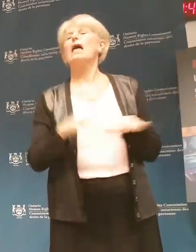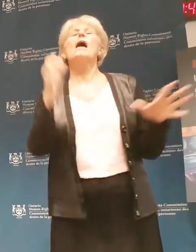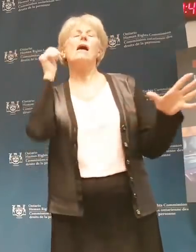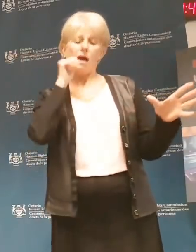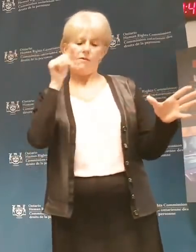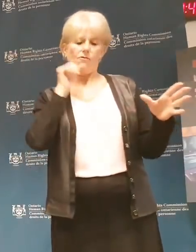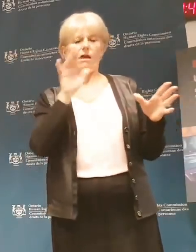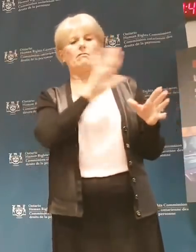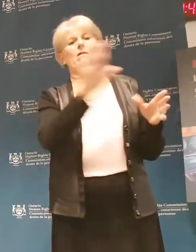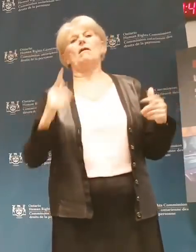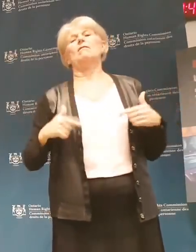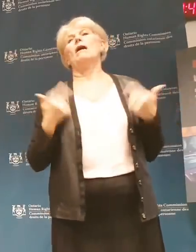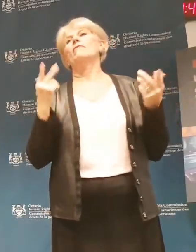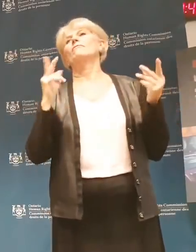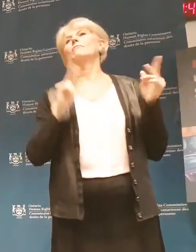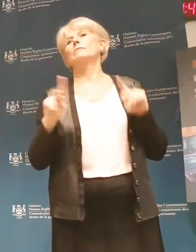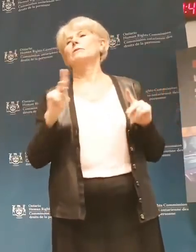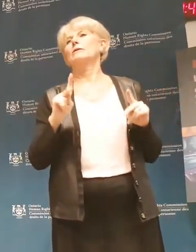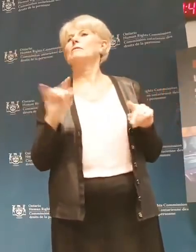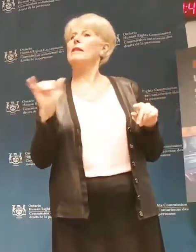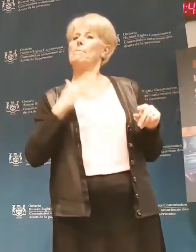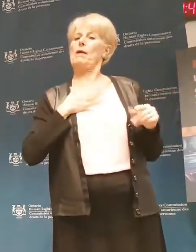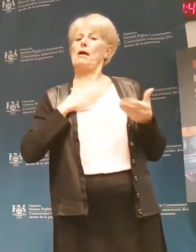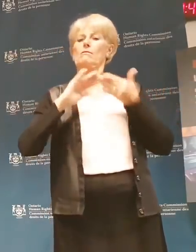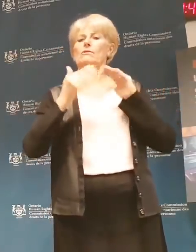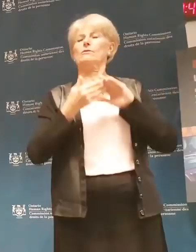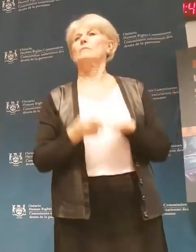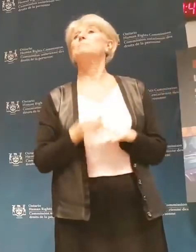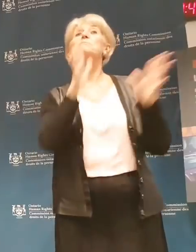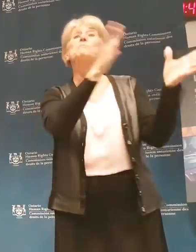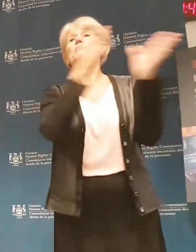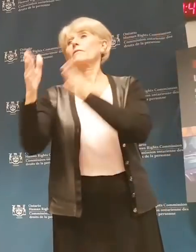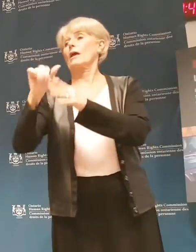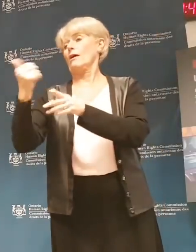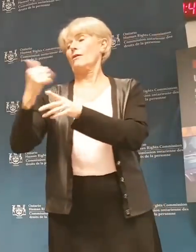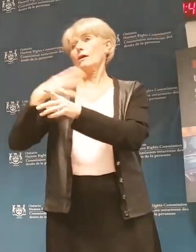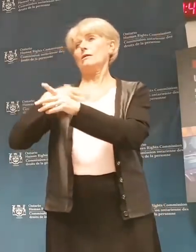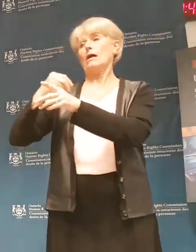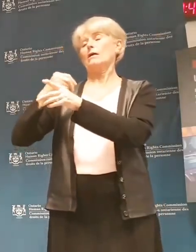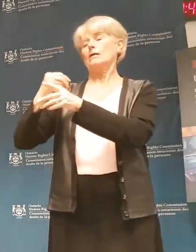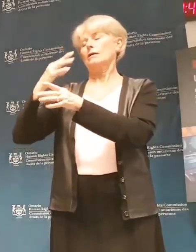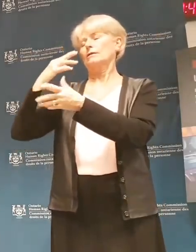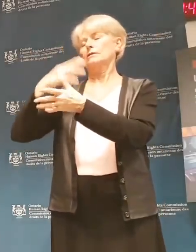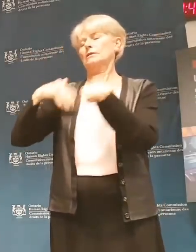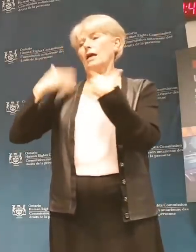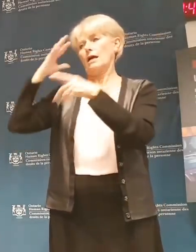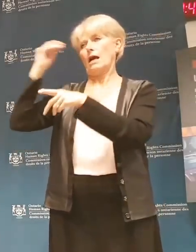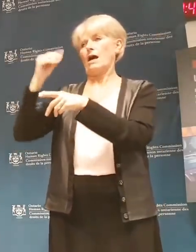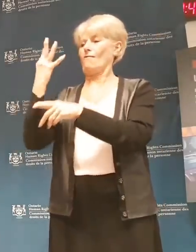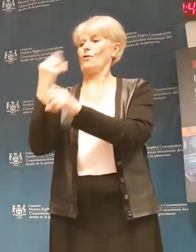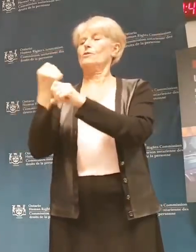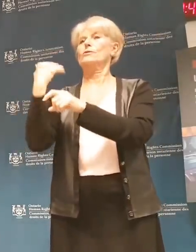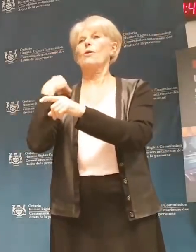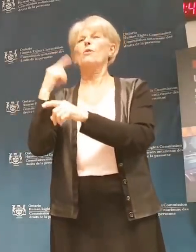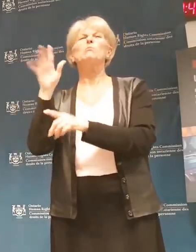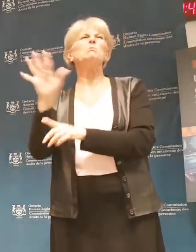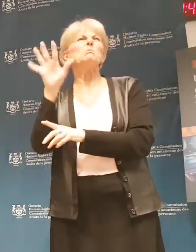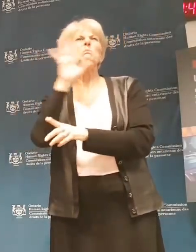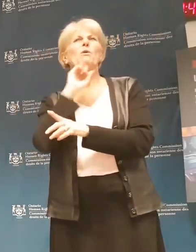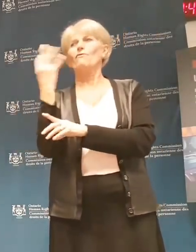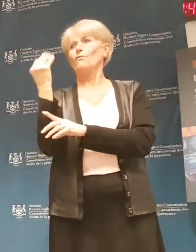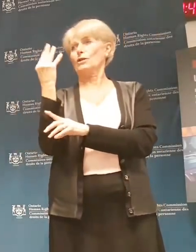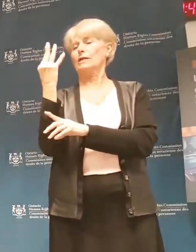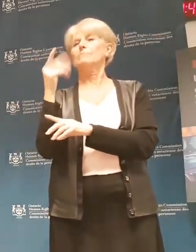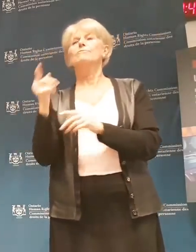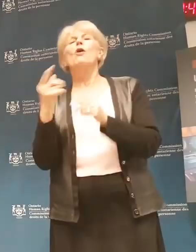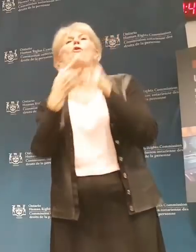everyday of young people living in communities like mine. Take another, a young man recounting to us his experience 4 years ago when he was around 14 years old.